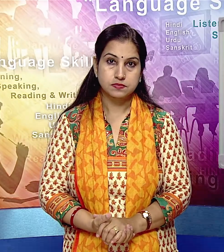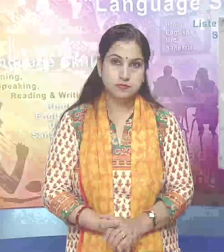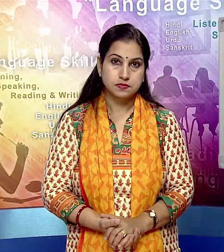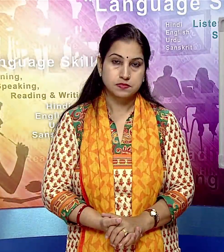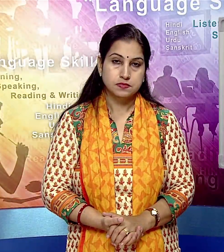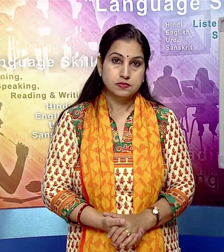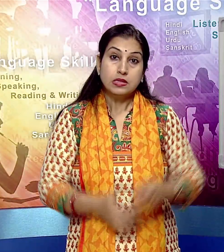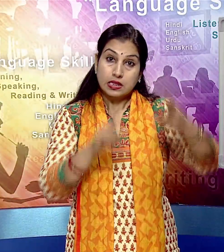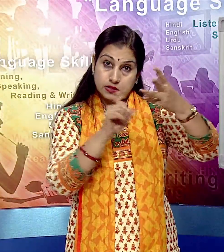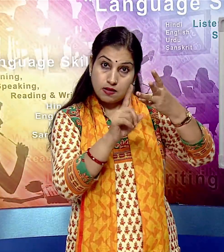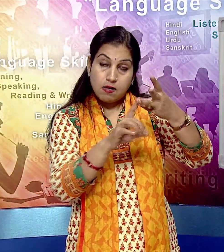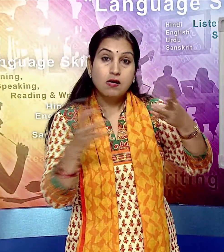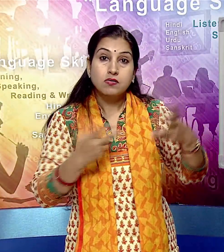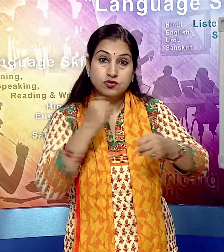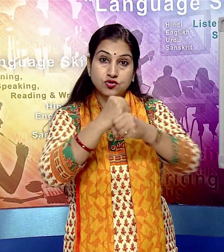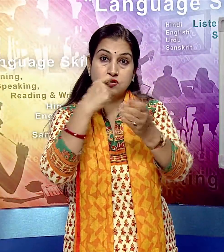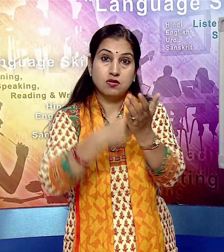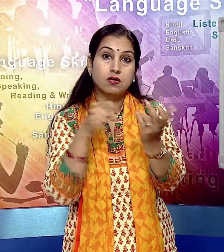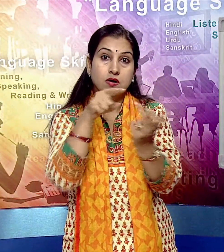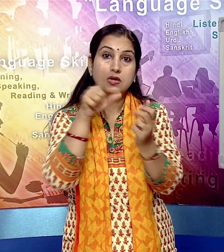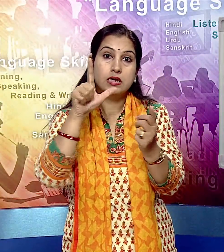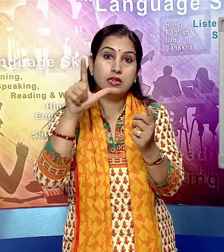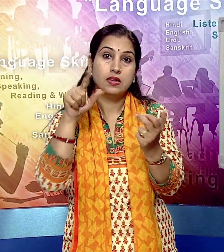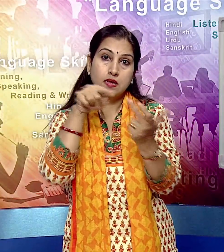The next point is grilling.